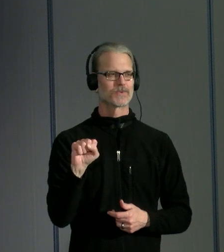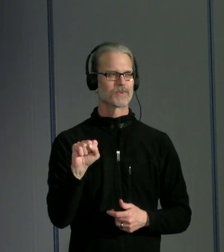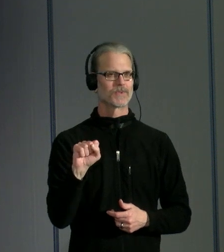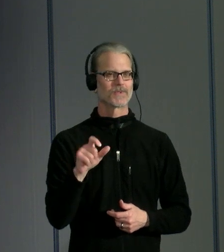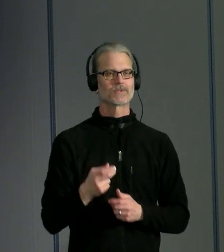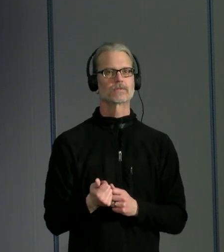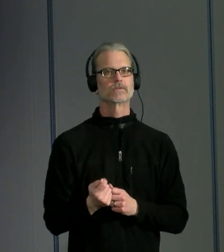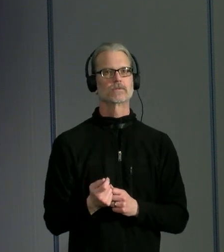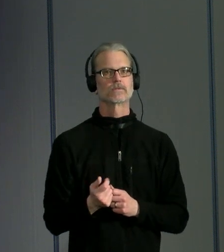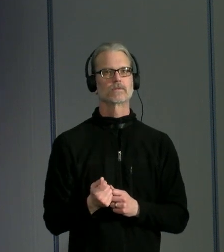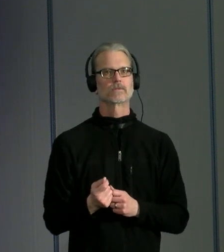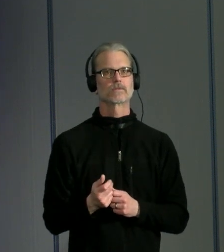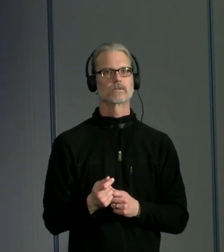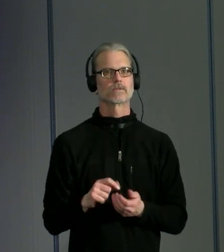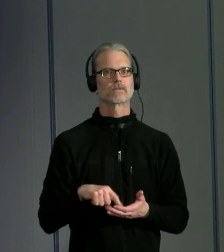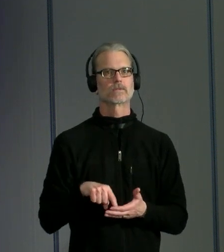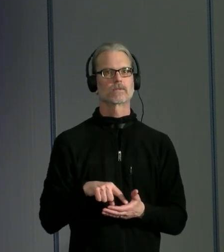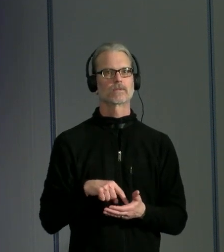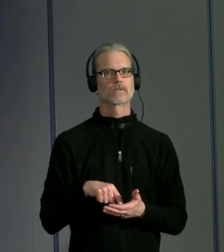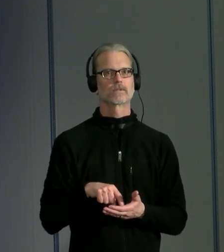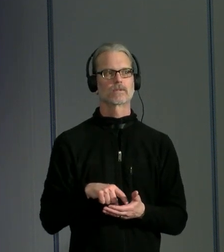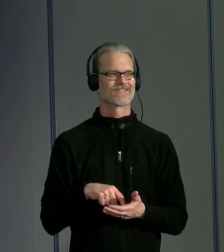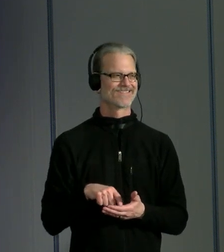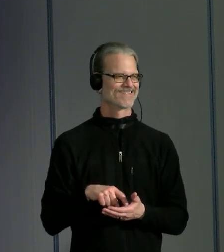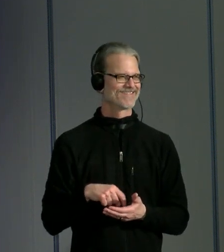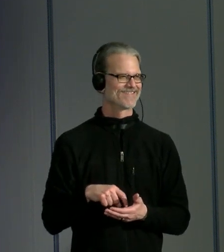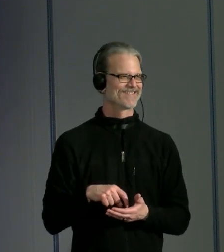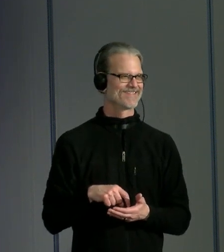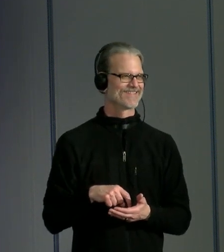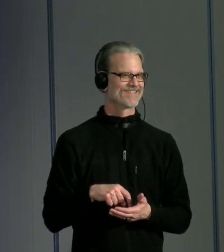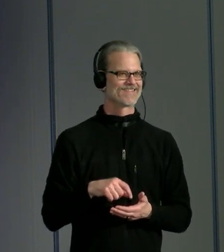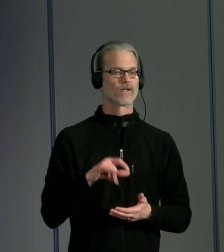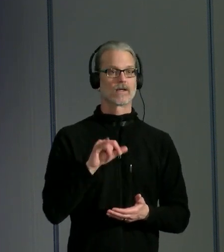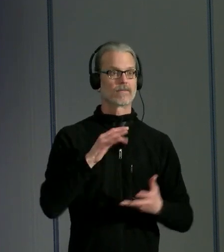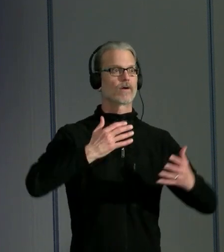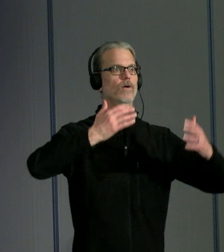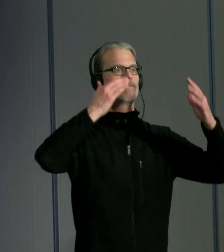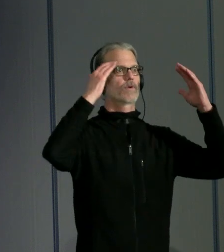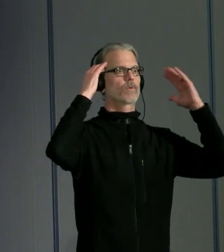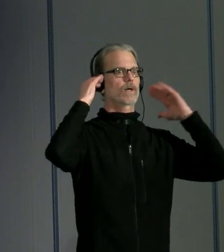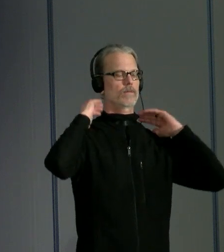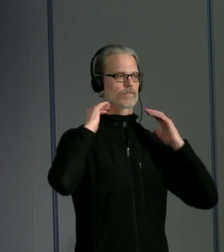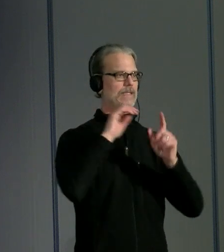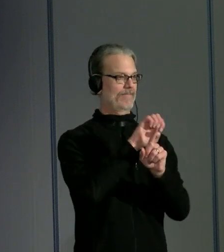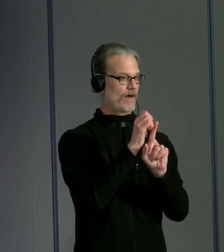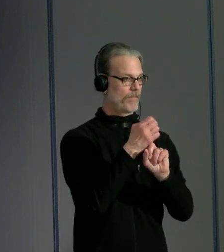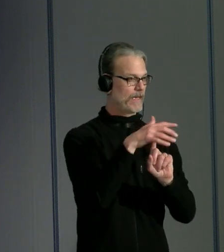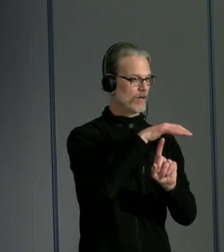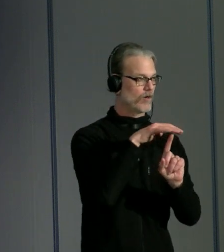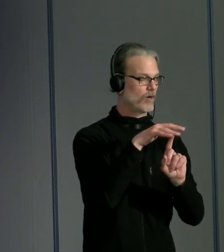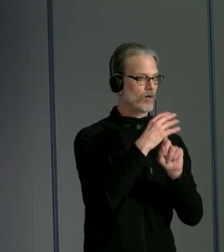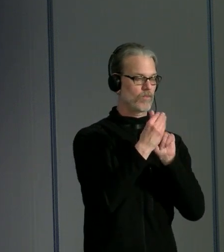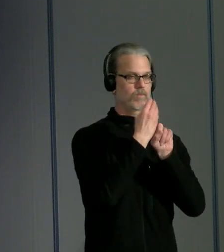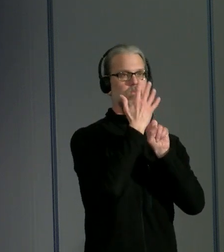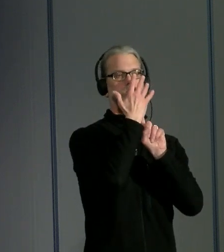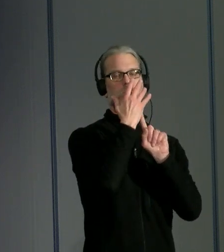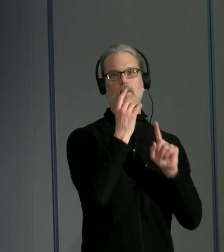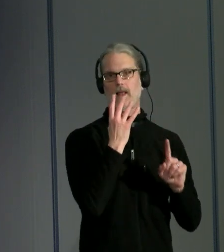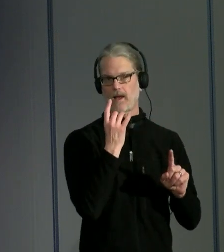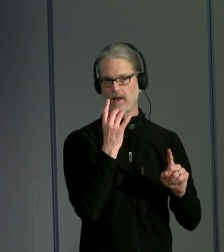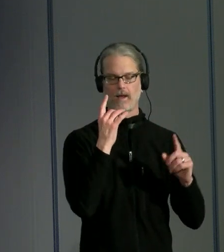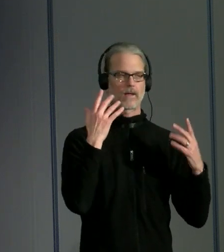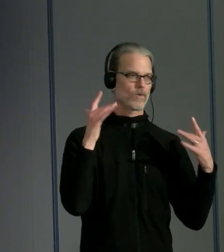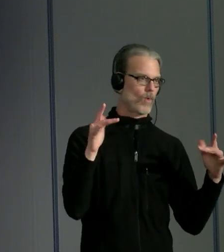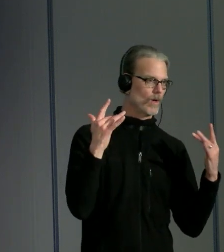sessions or to recover after being overwhelmed either by environmental factors like lighting or noise,